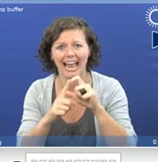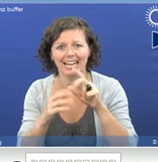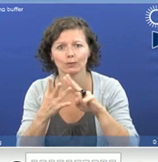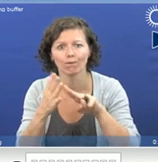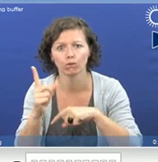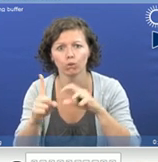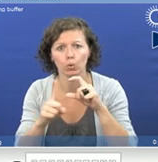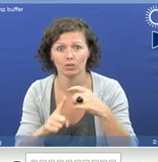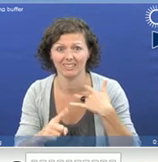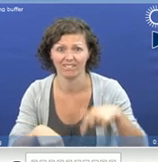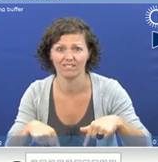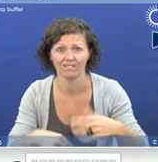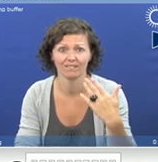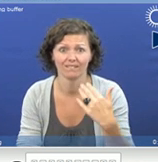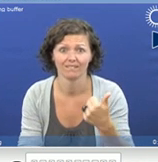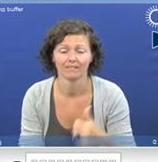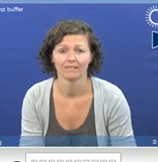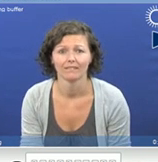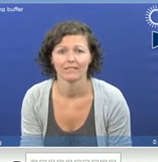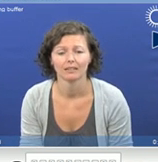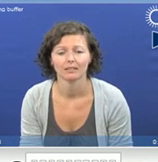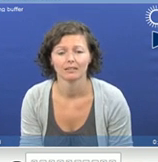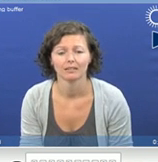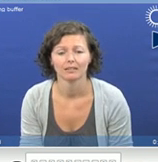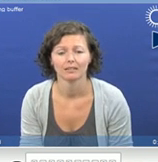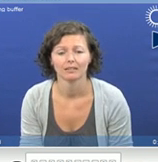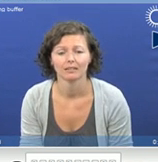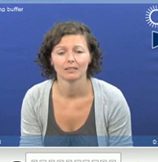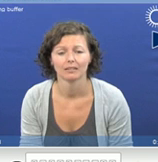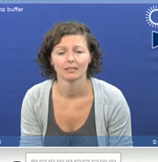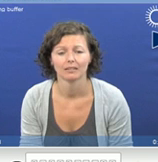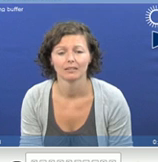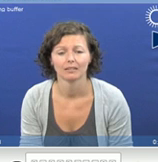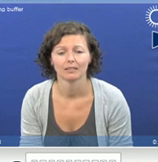I live in 123 Barrow Road Sanford, that's where I live.